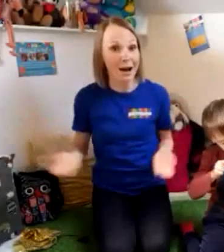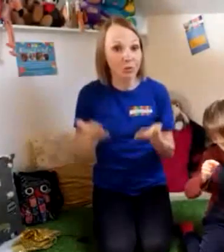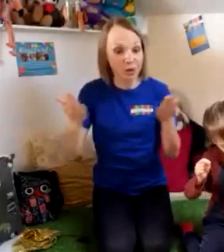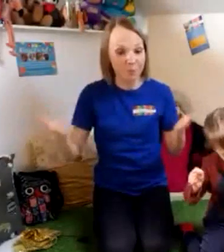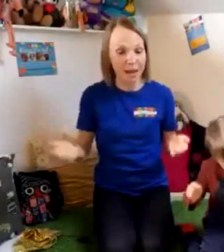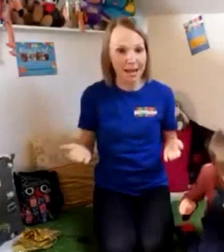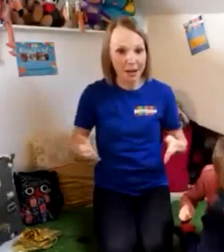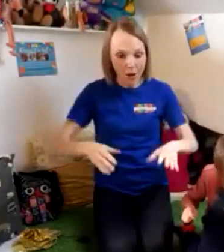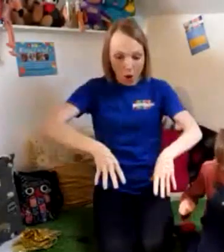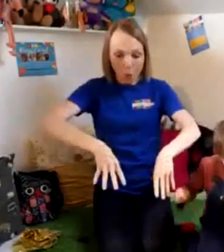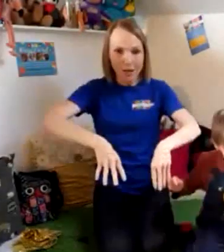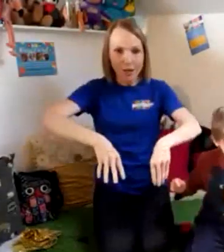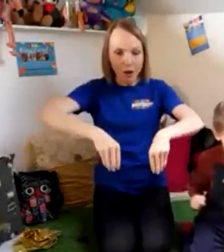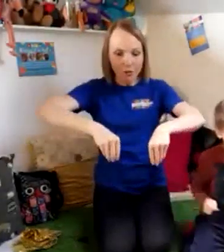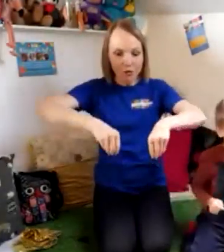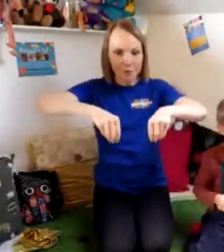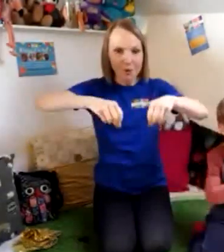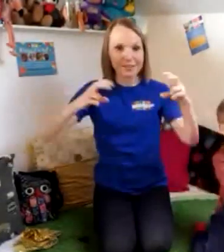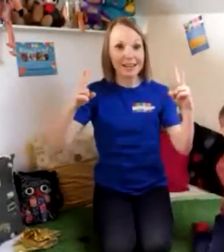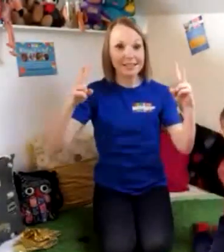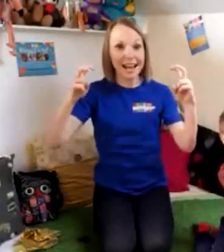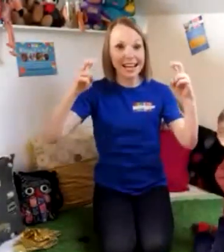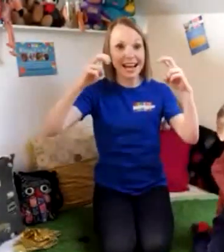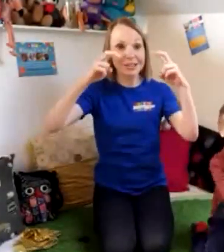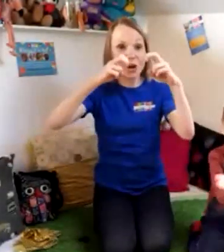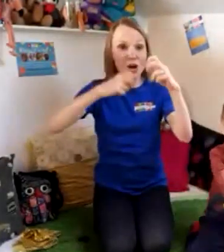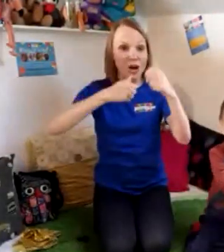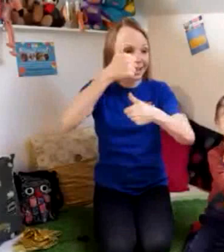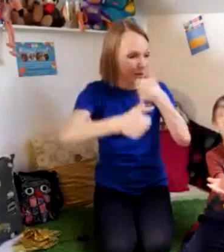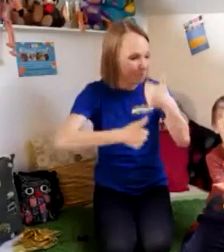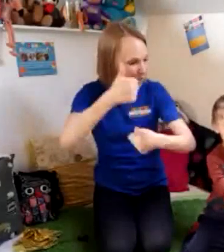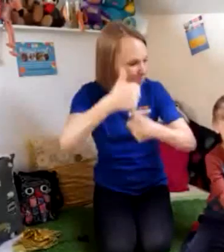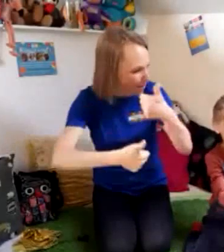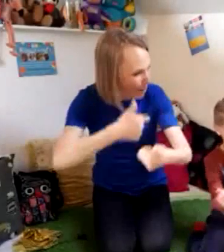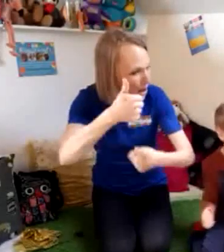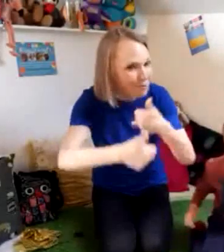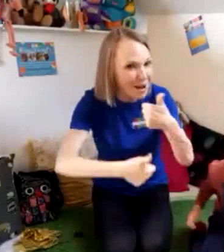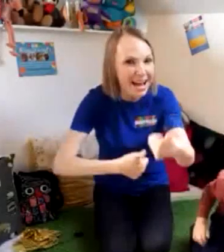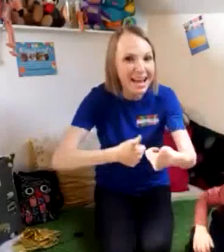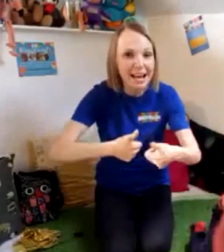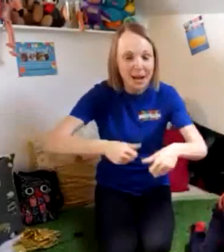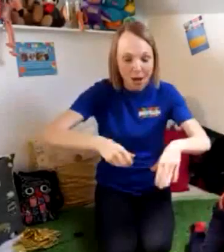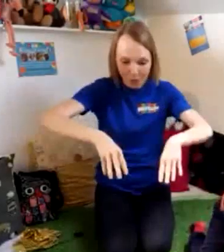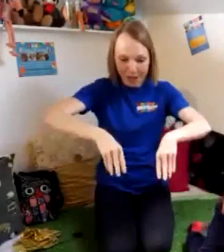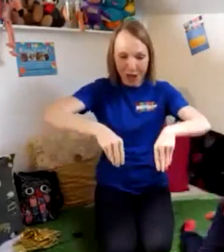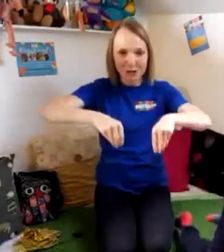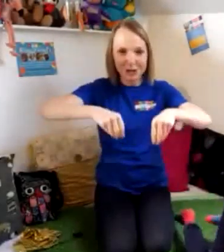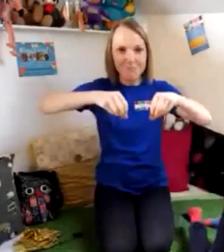to play. We're going to build a sandcastle. Hip, hip, hip, hooray. We're going to build